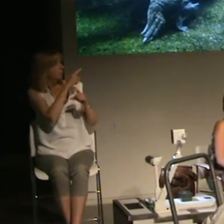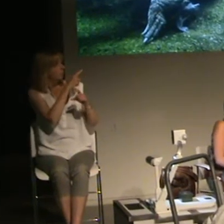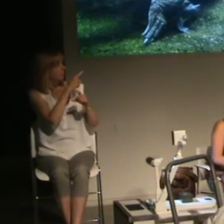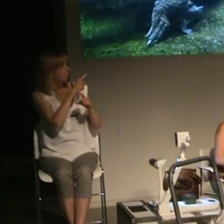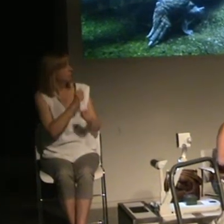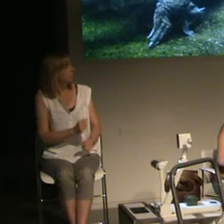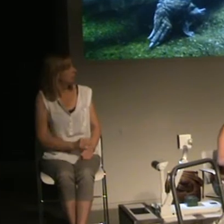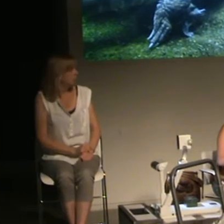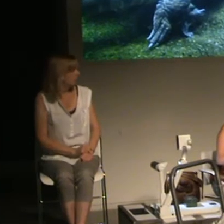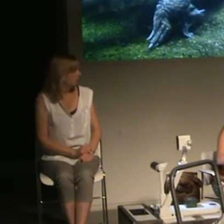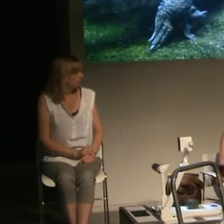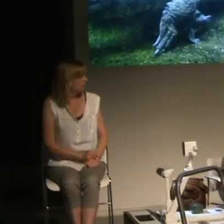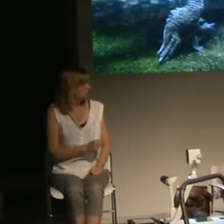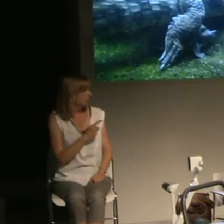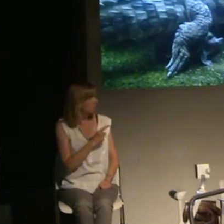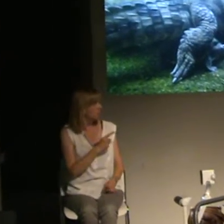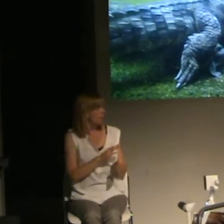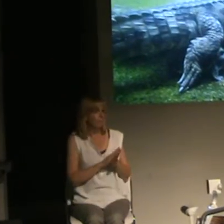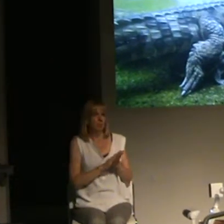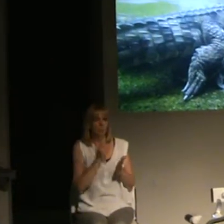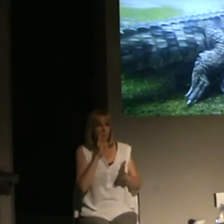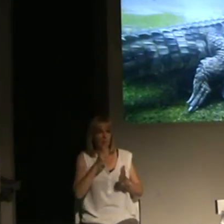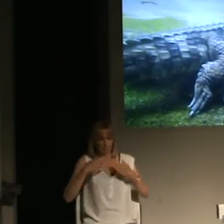that show this type of body, a